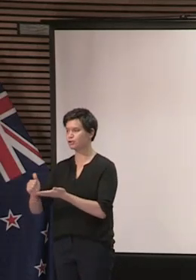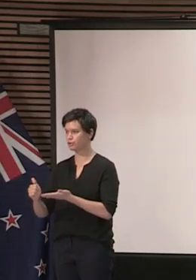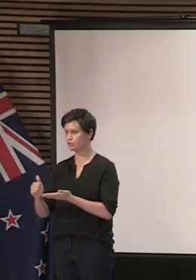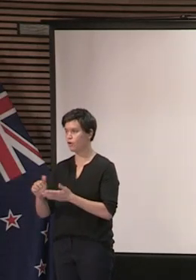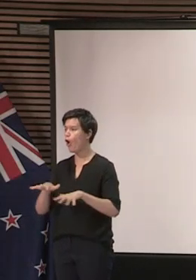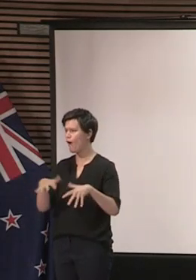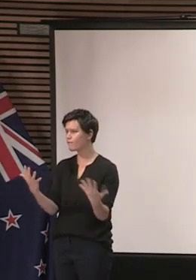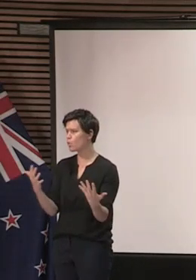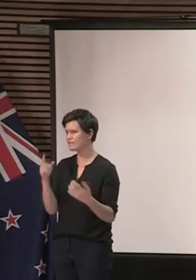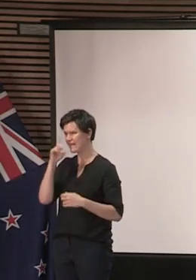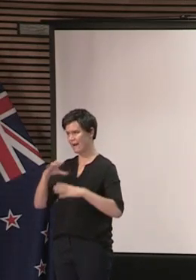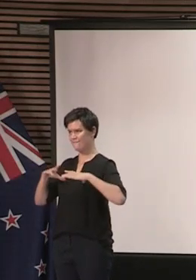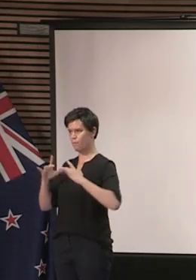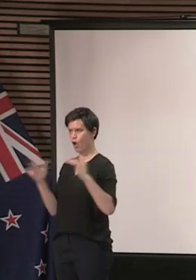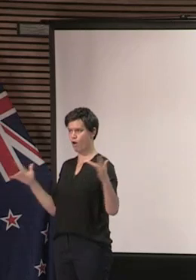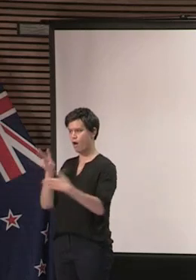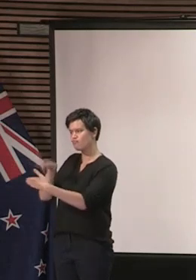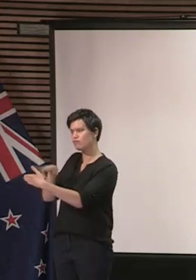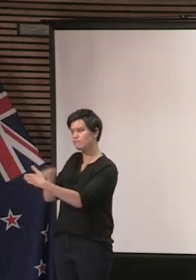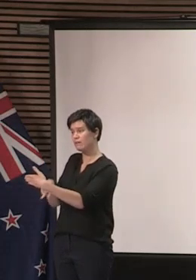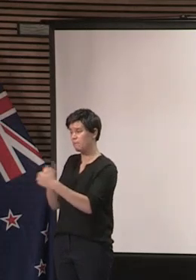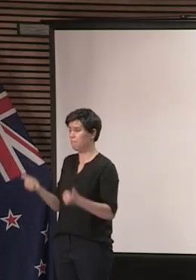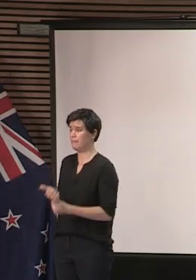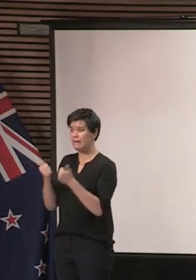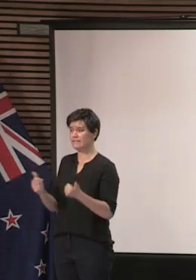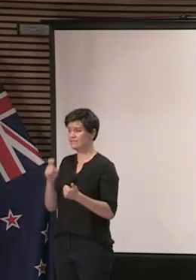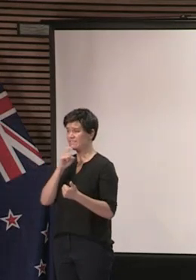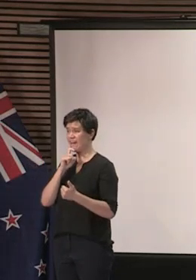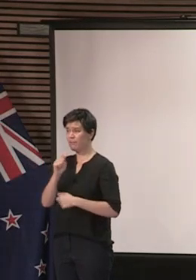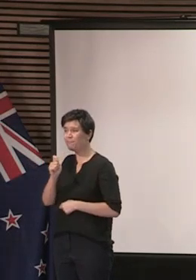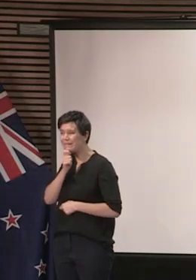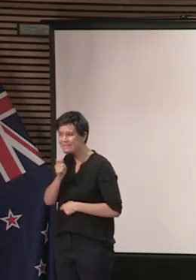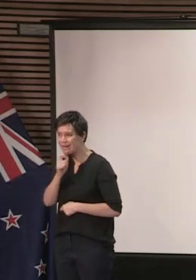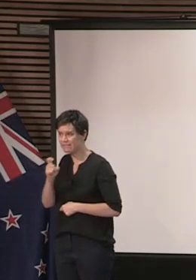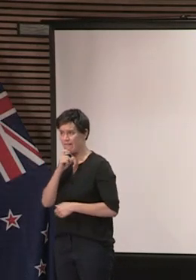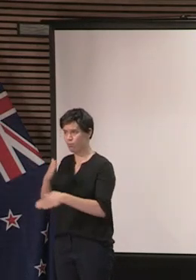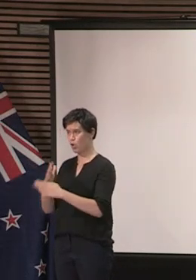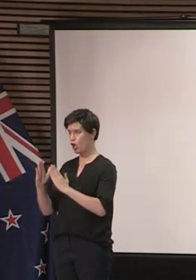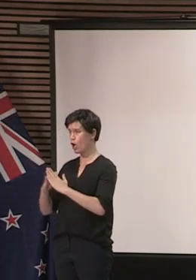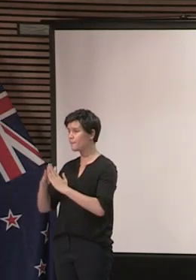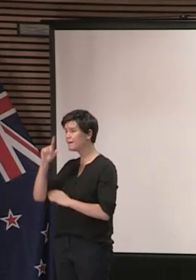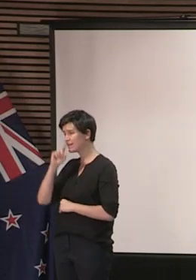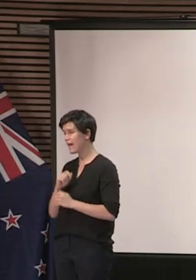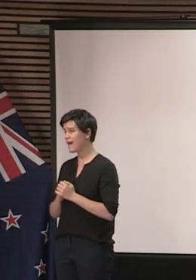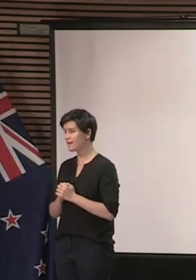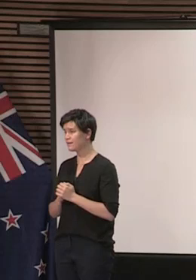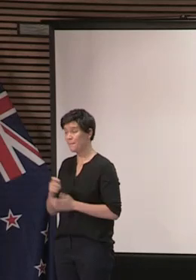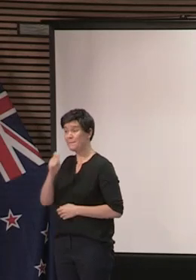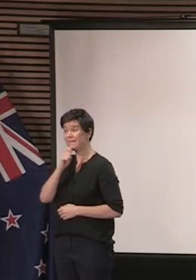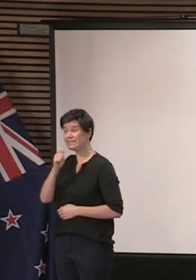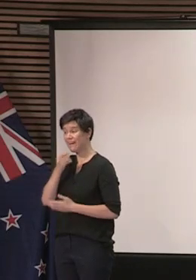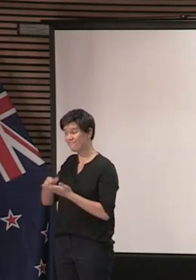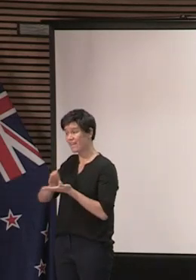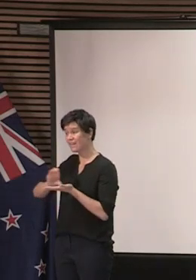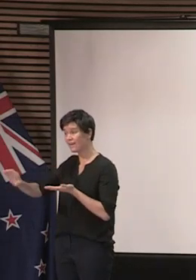have been available and many have continued to work from home. The media package, I expect, will be in the coming